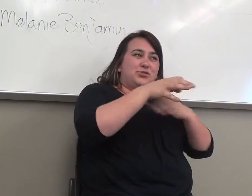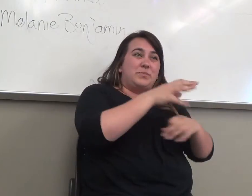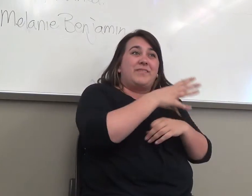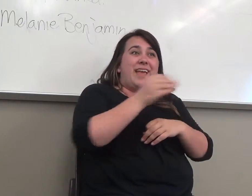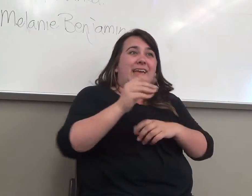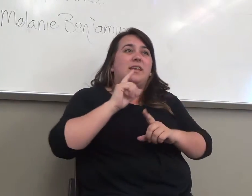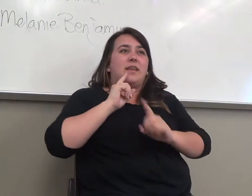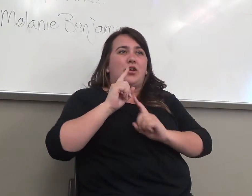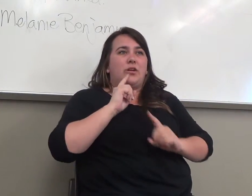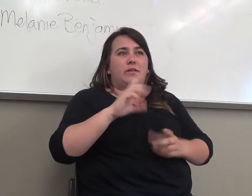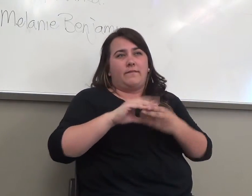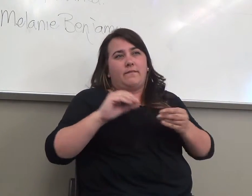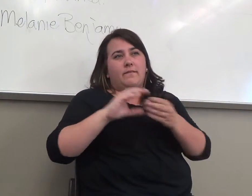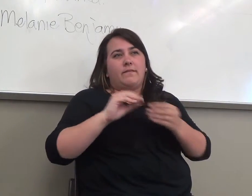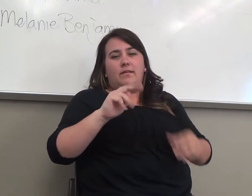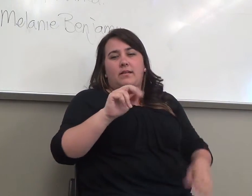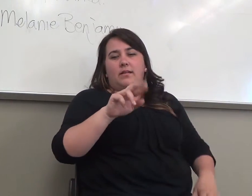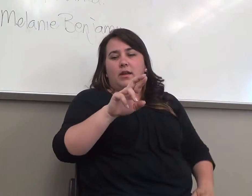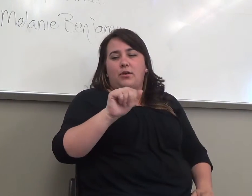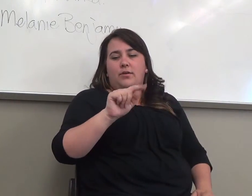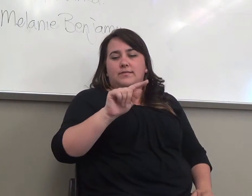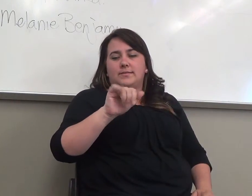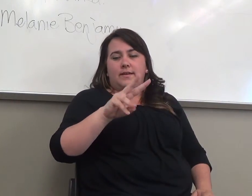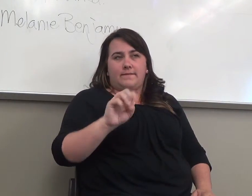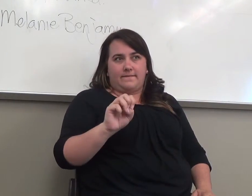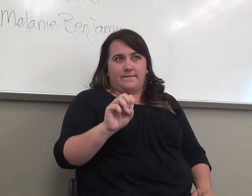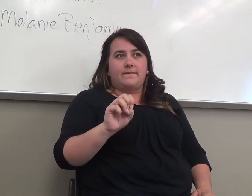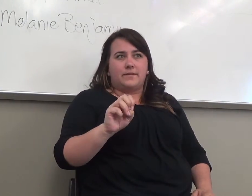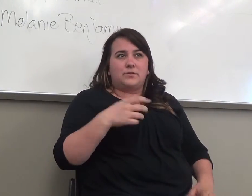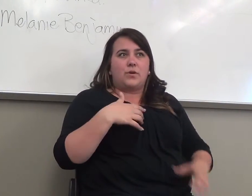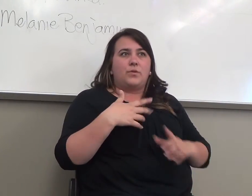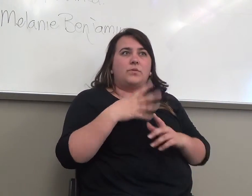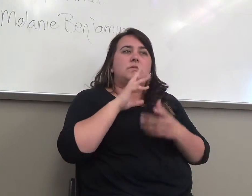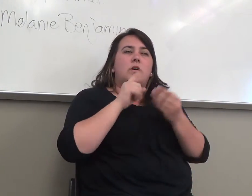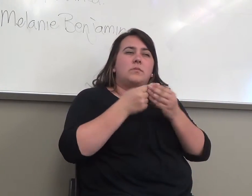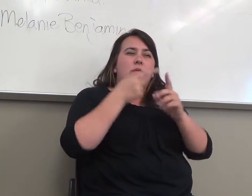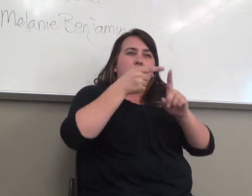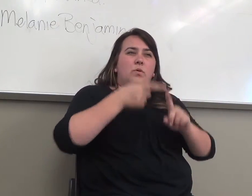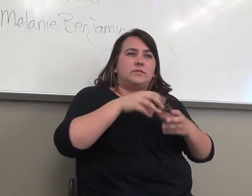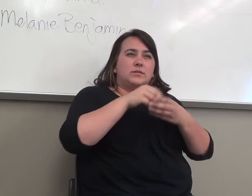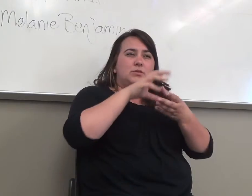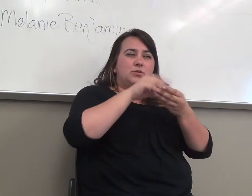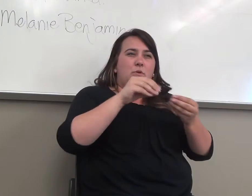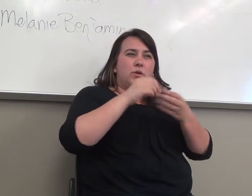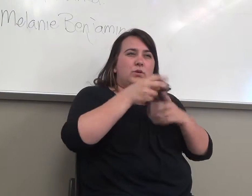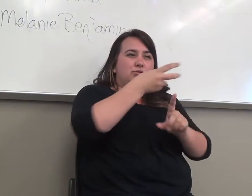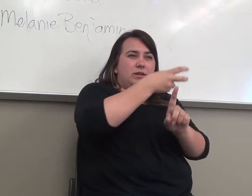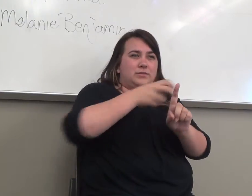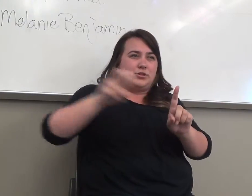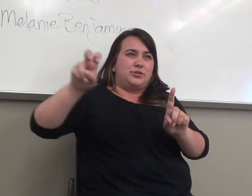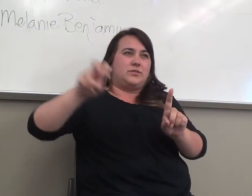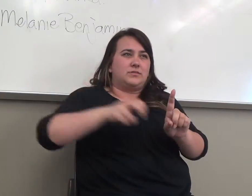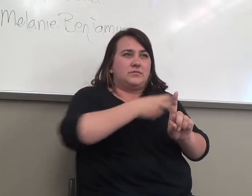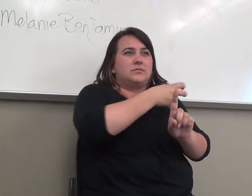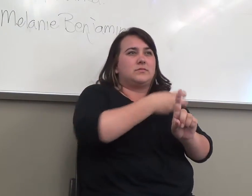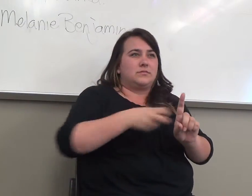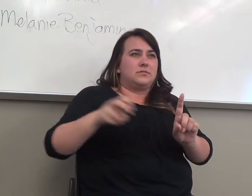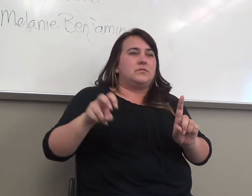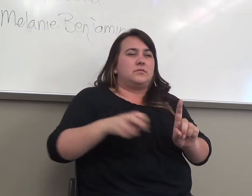the points, you know, the points in the story where she transitioned from one place to the next, and those were